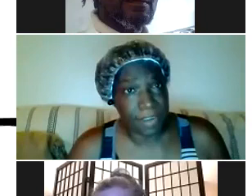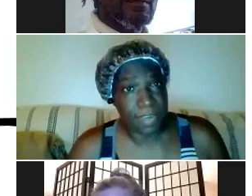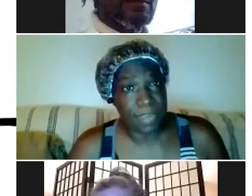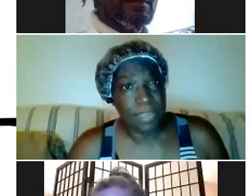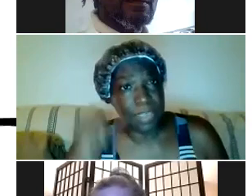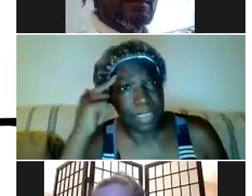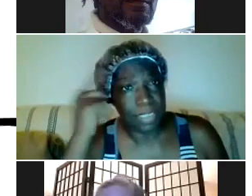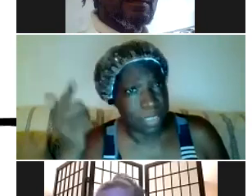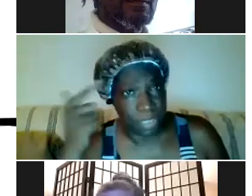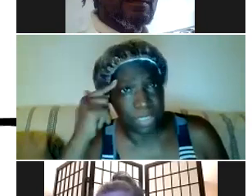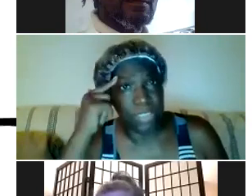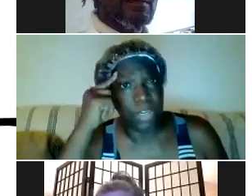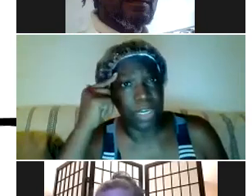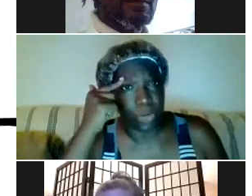that?